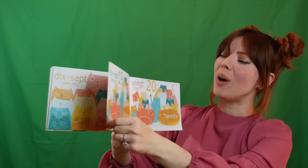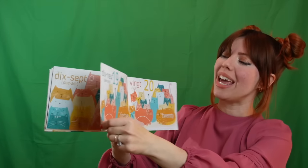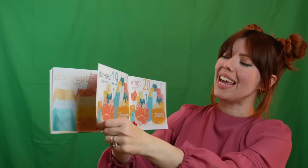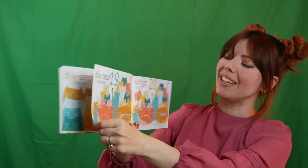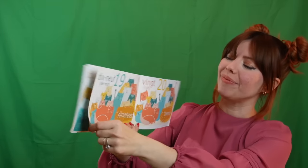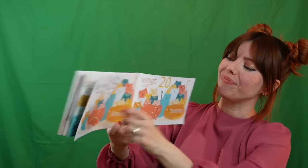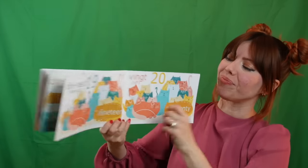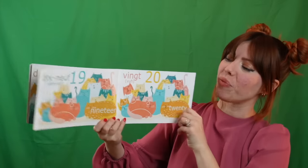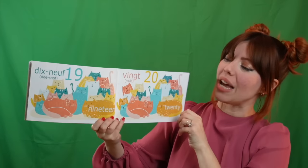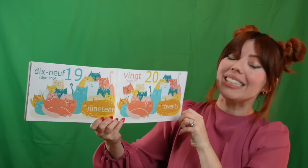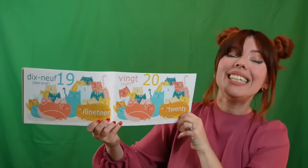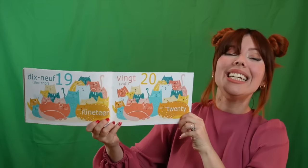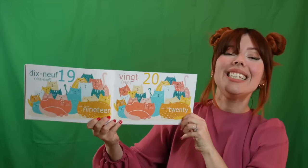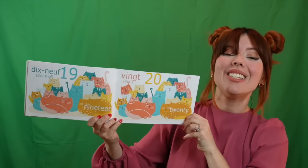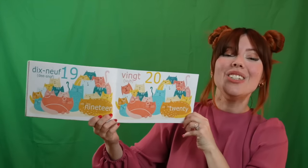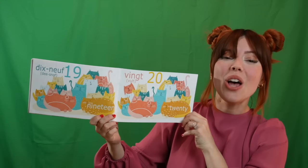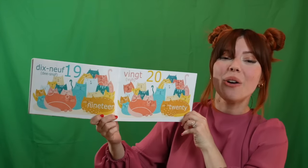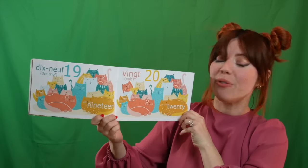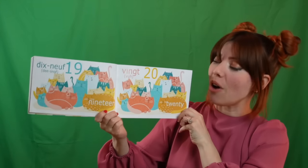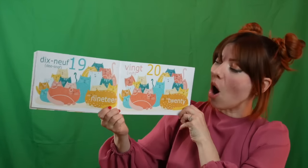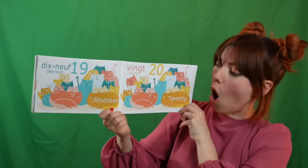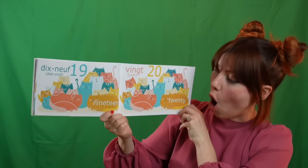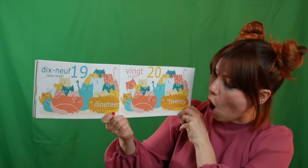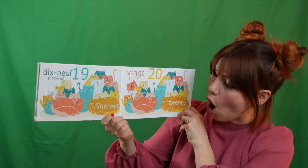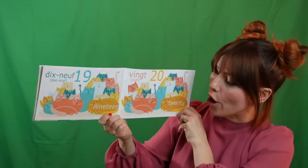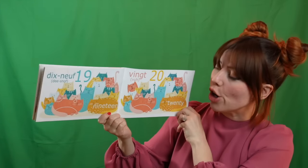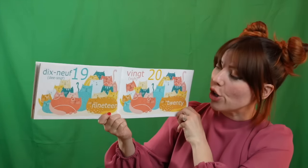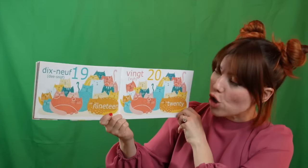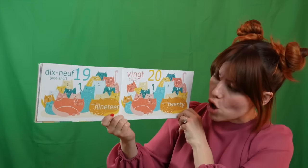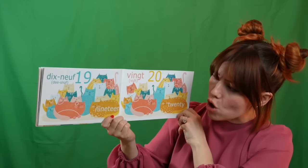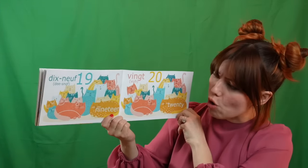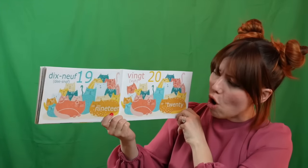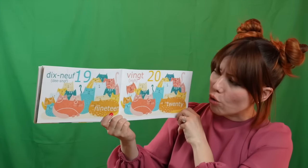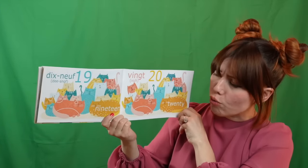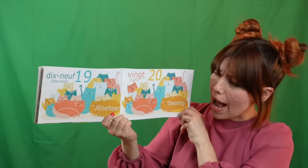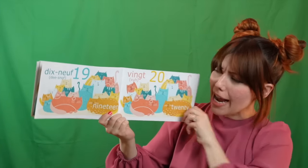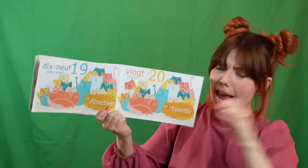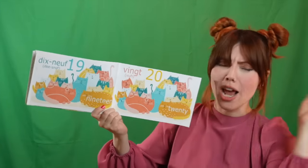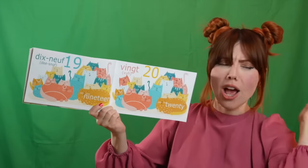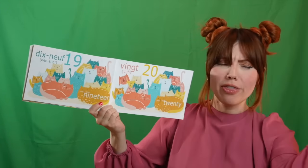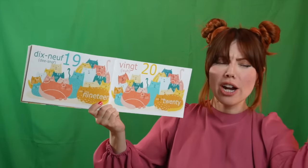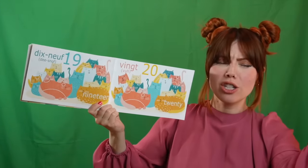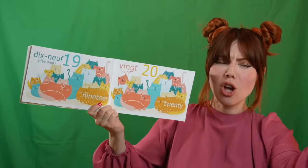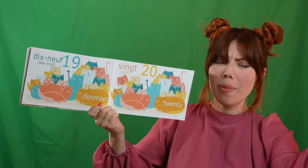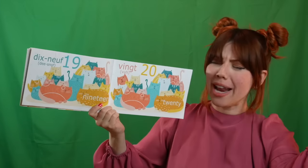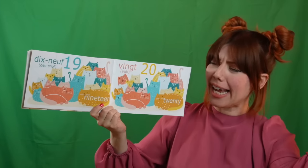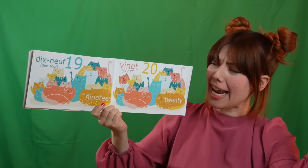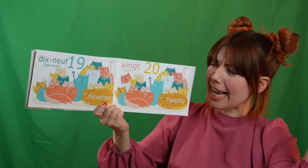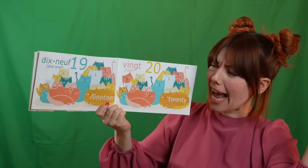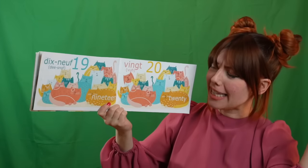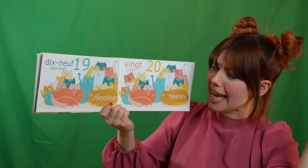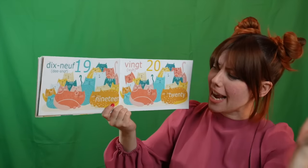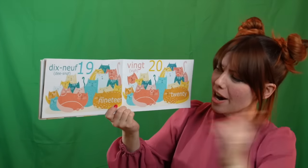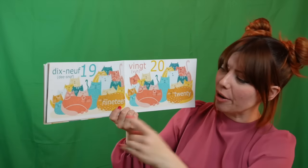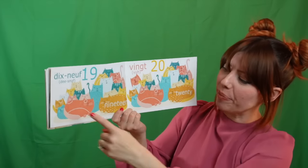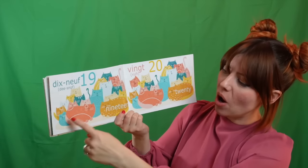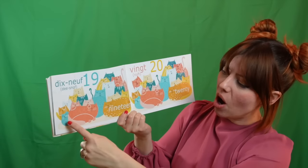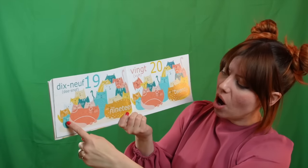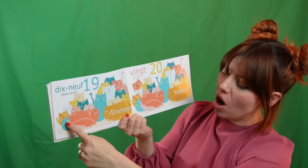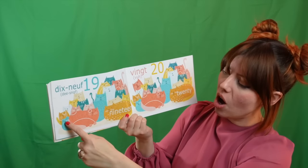going. 19. Are you ready? There's so many kitty cats here. 1,